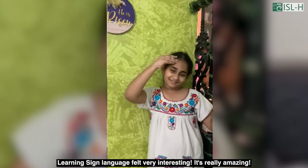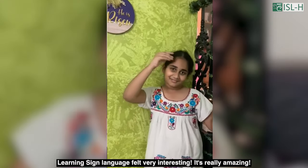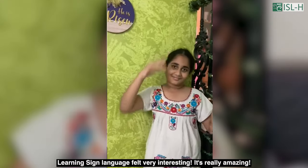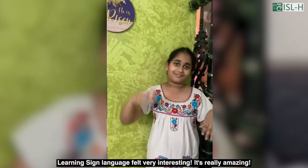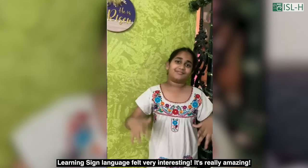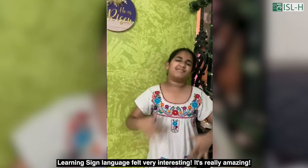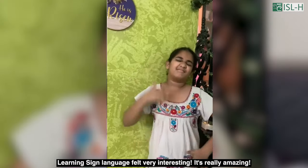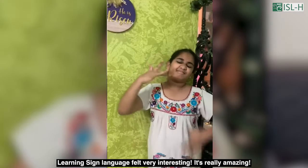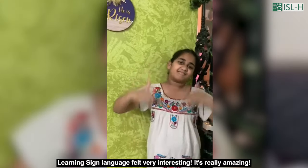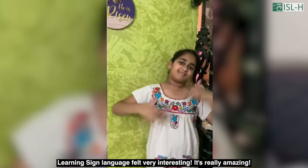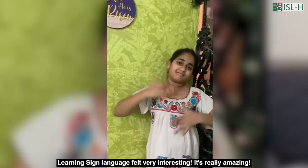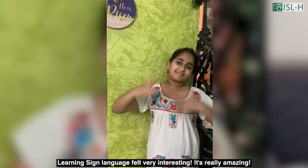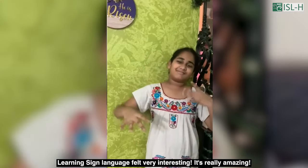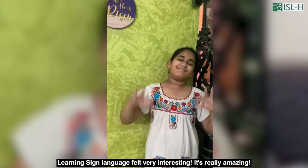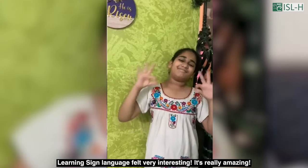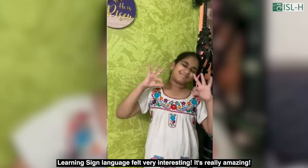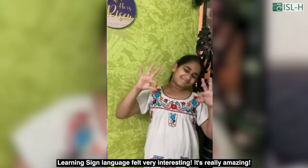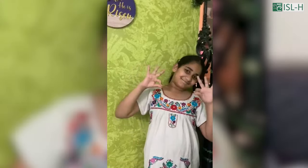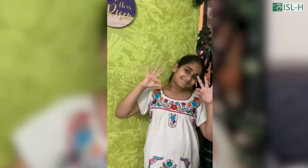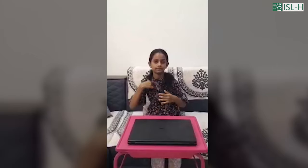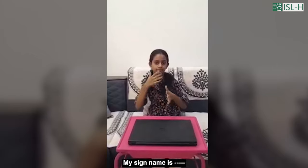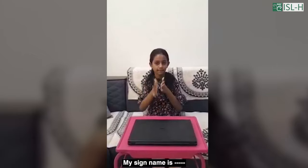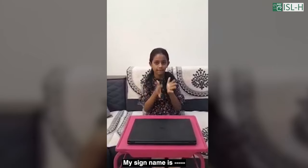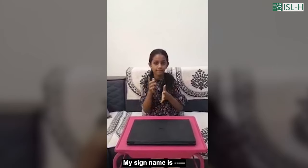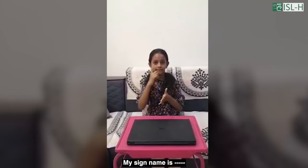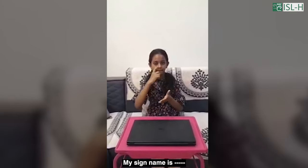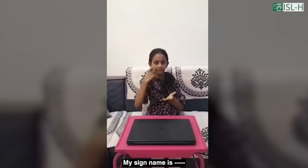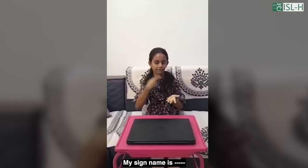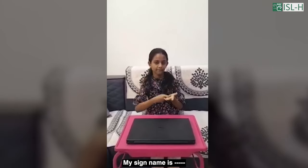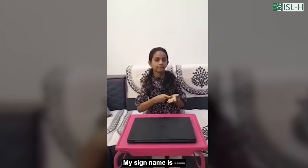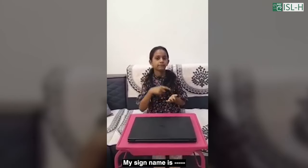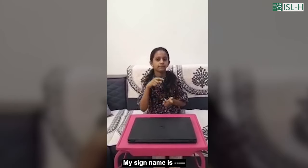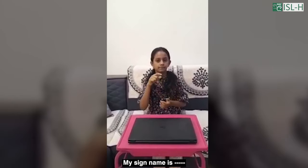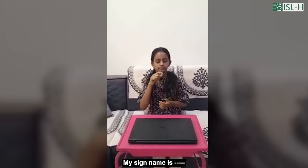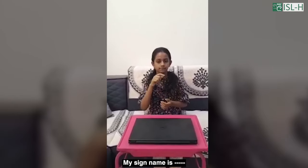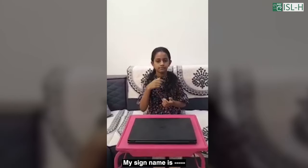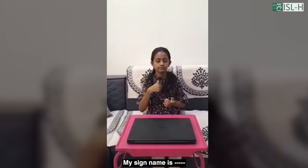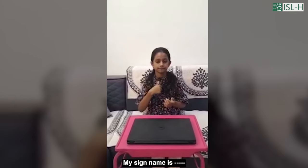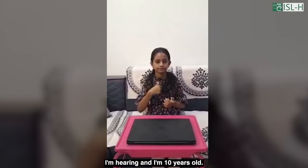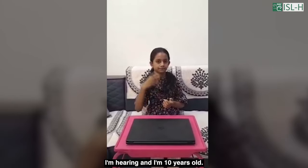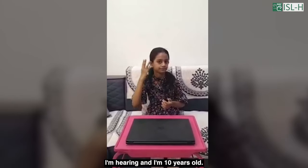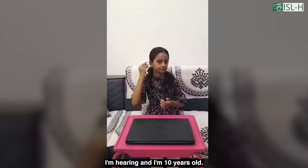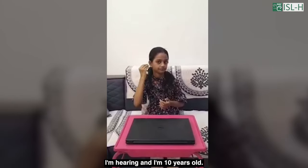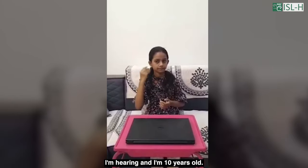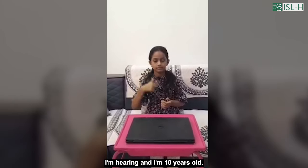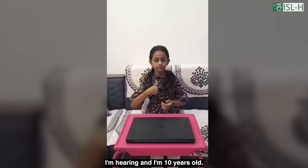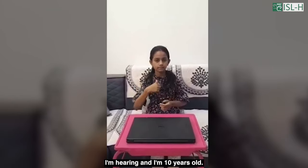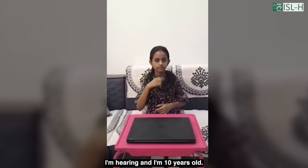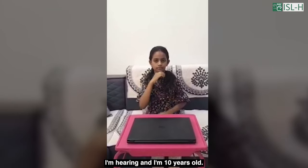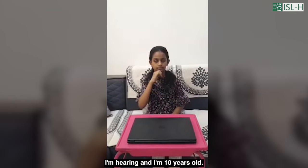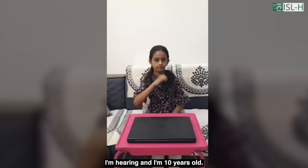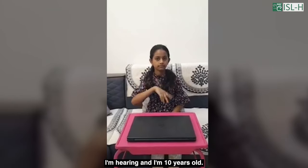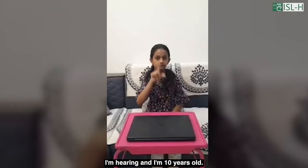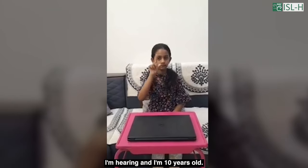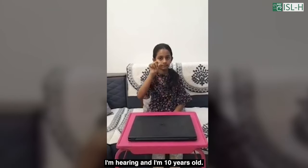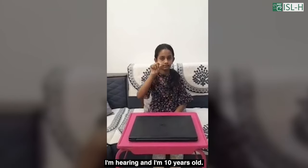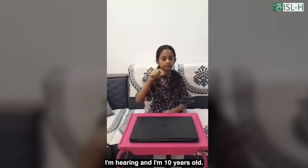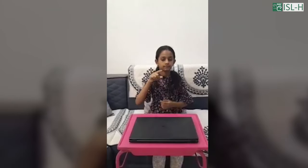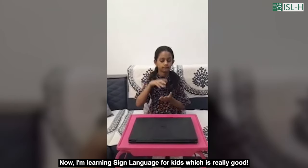It's really amazing. Hi, I'm Riti. My sign name is I'm hearing and I'm 10 years